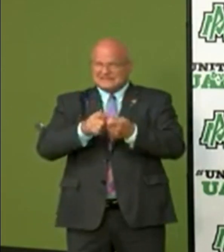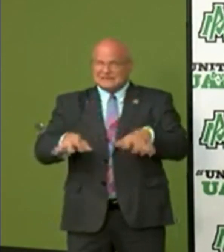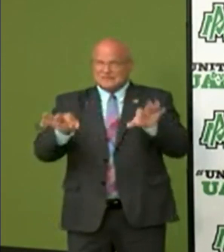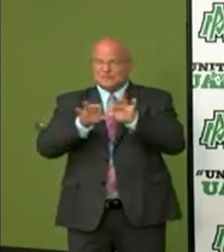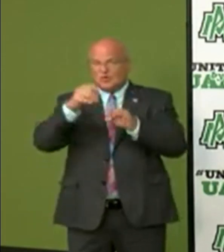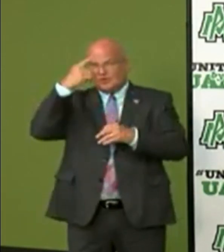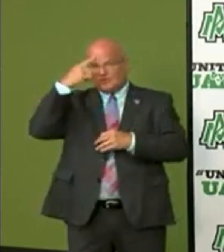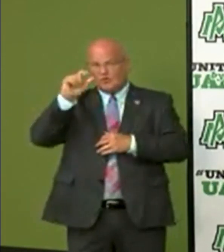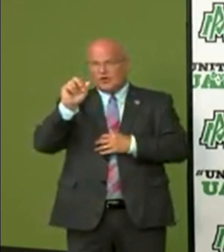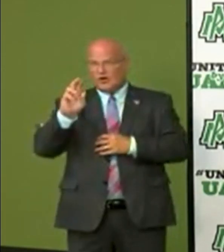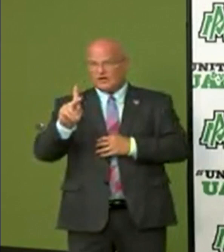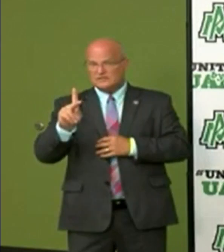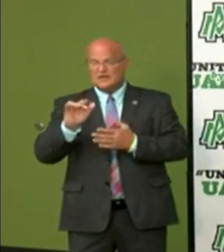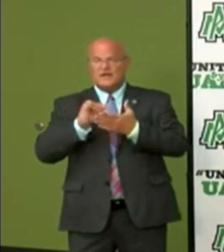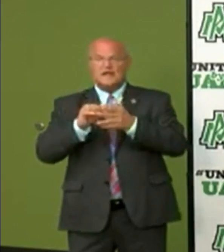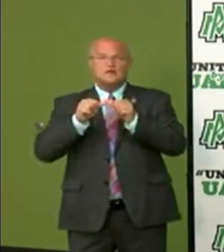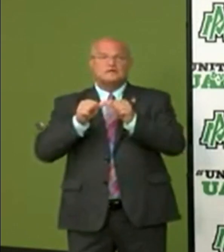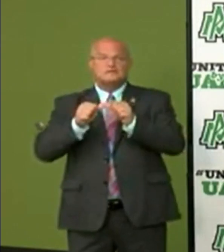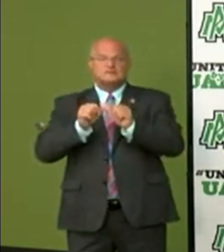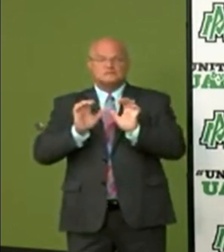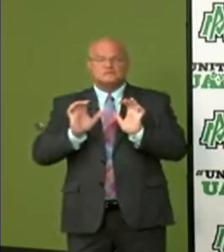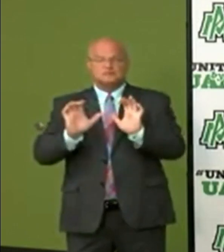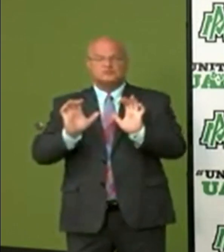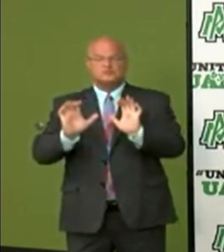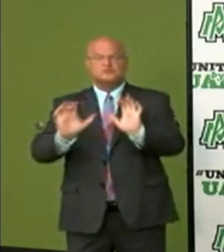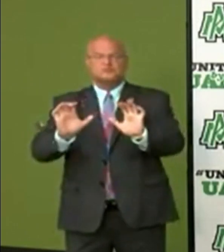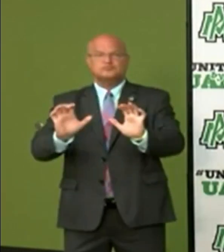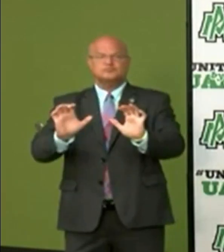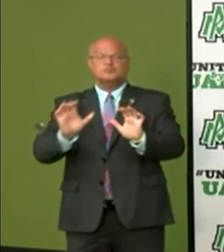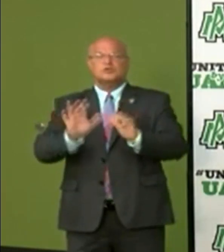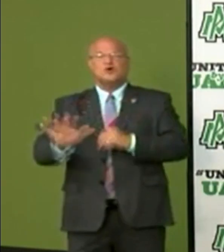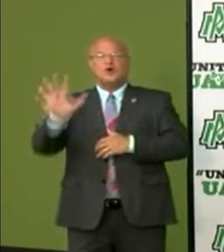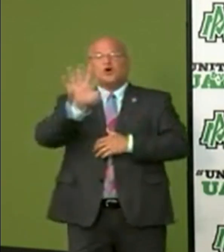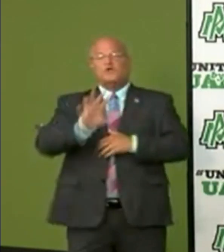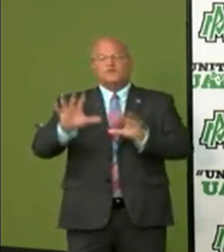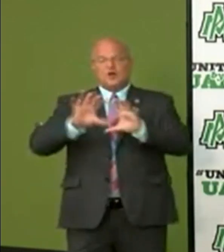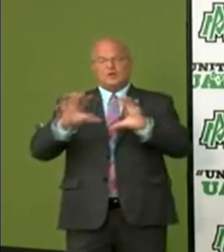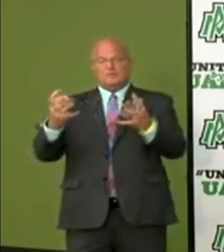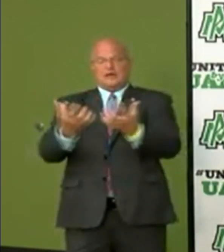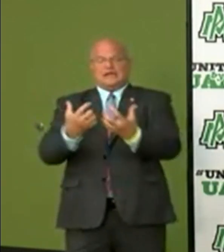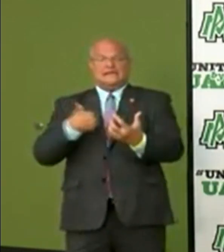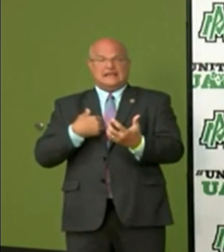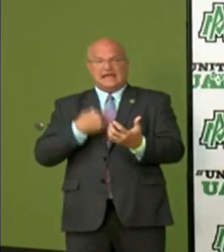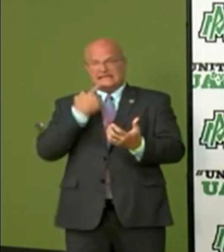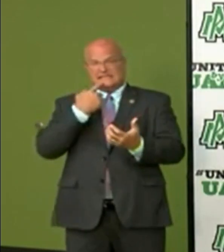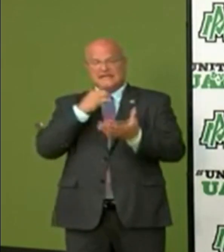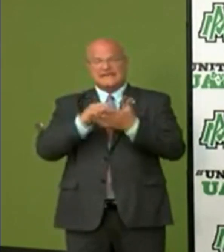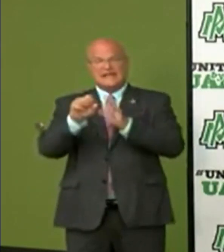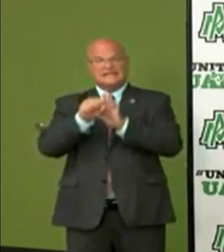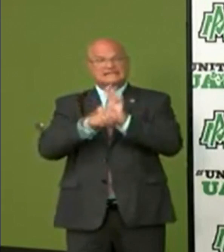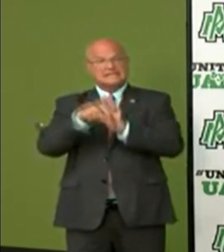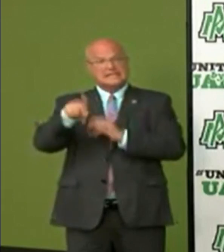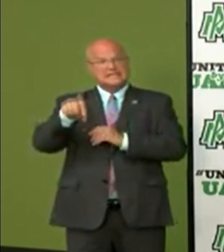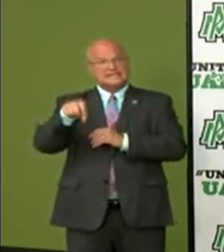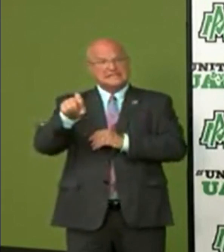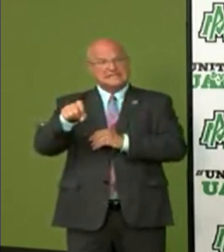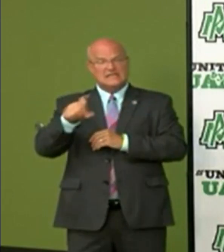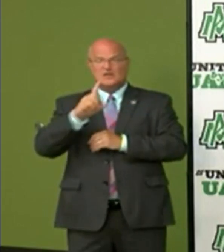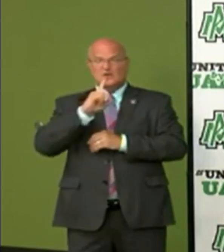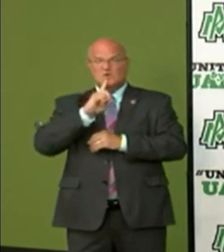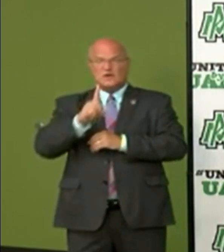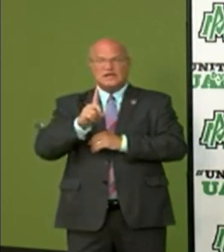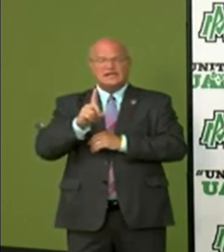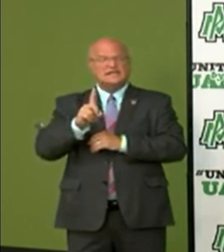for Arkansas that we'll continue to push for. The overall package that I indicated that the states need really